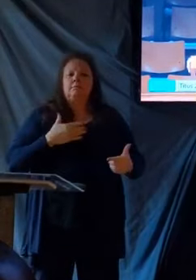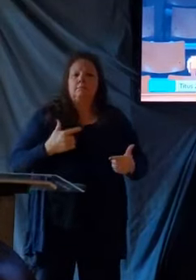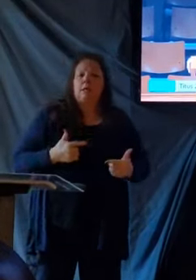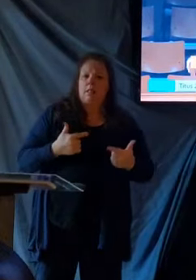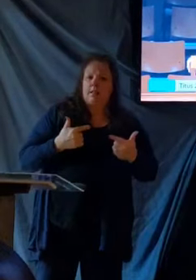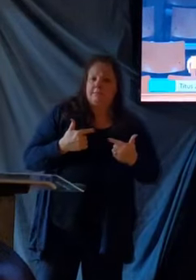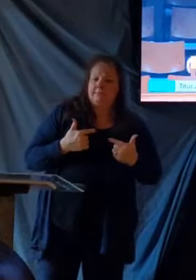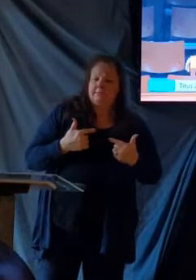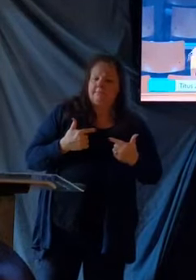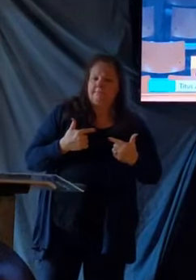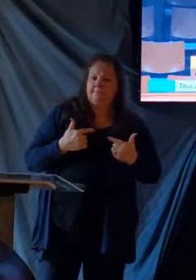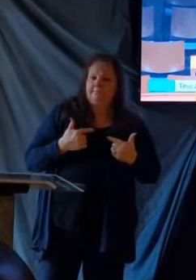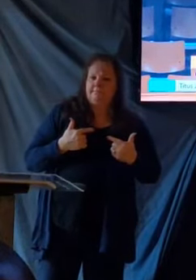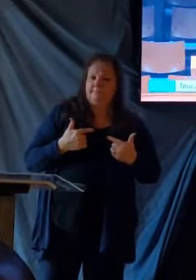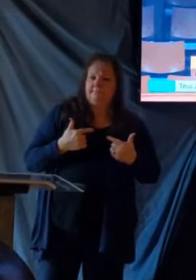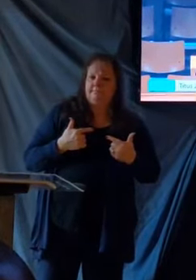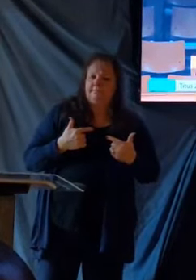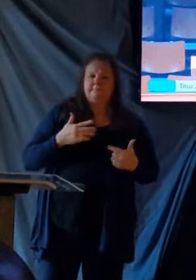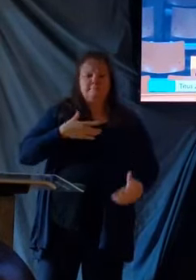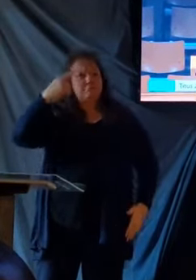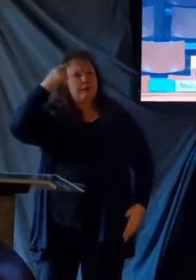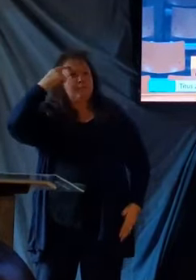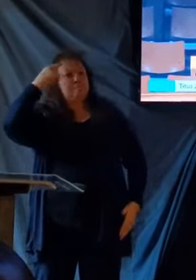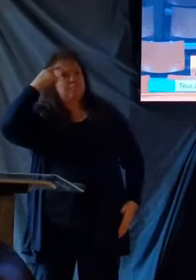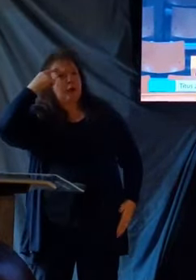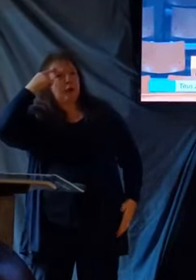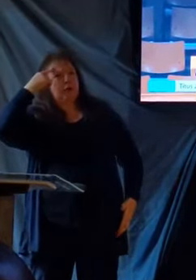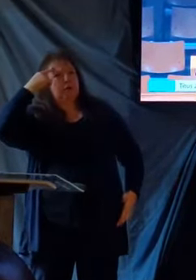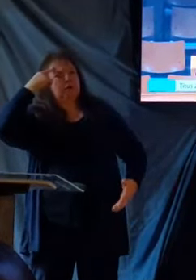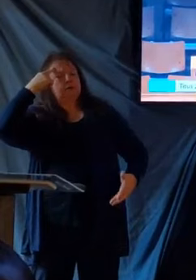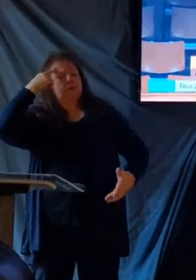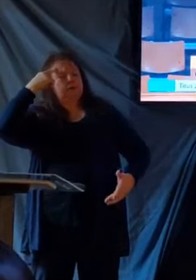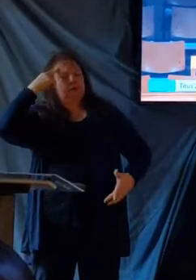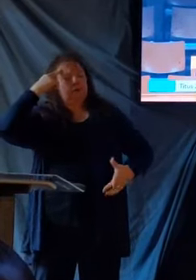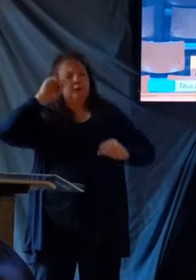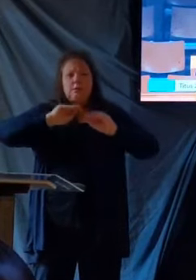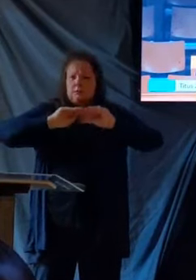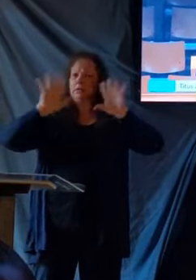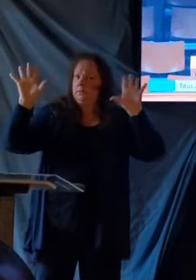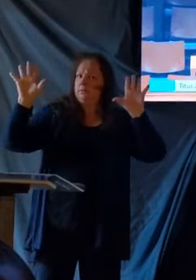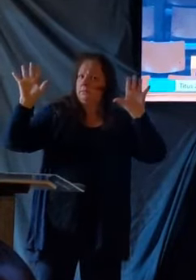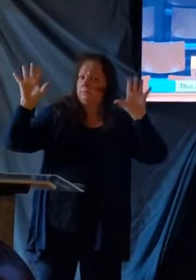I've got my mind together, my thoughts sensible,